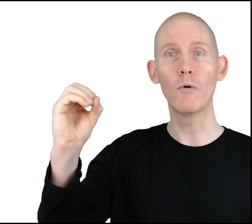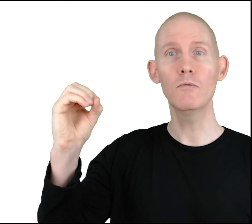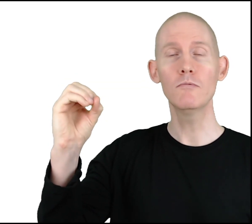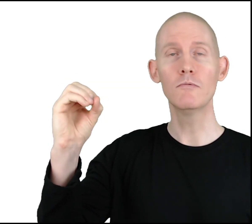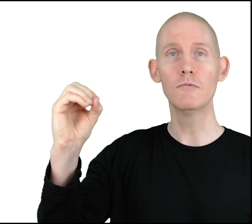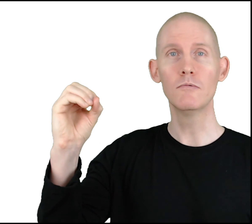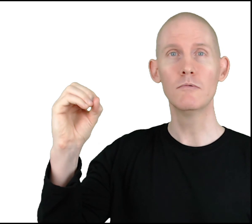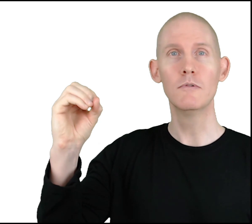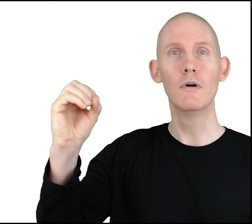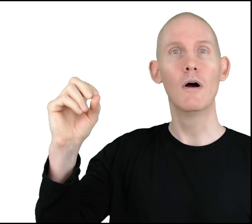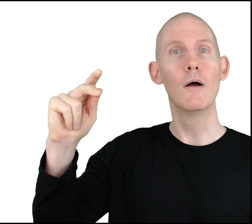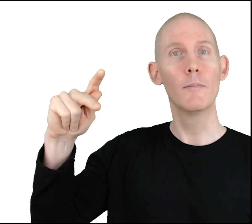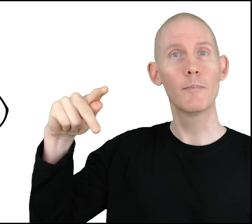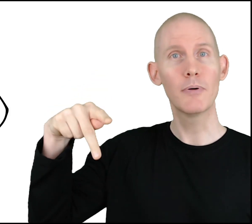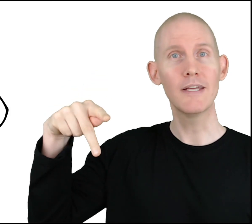O, P,